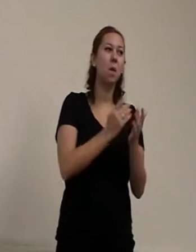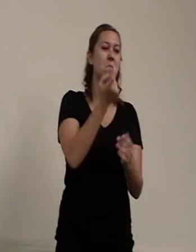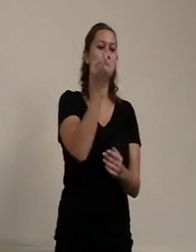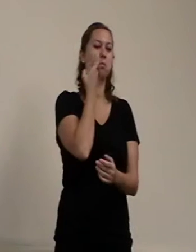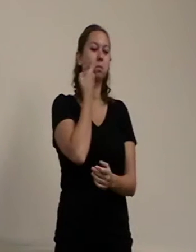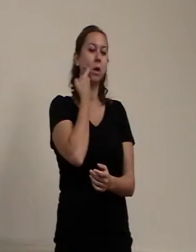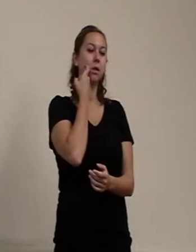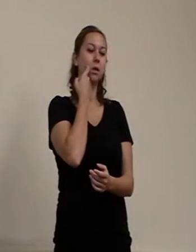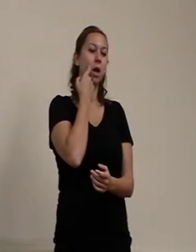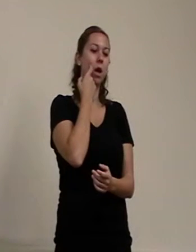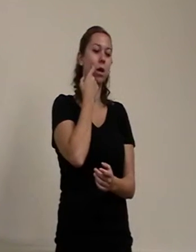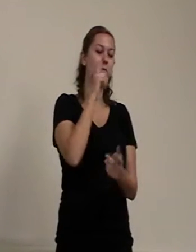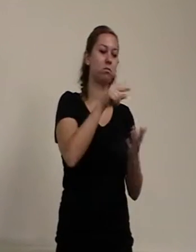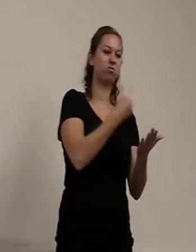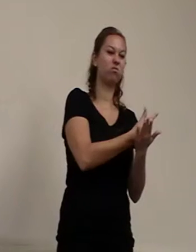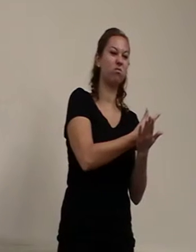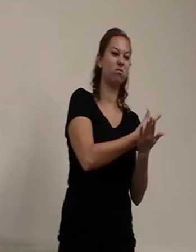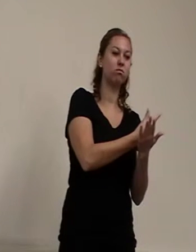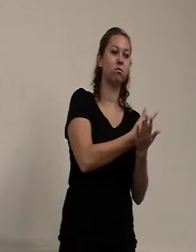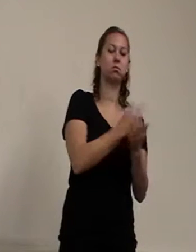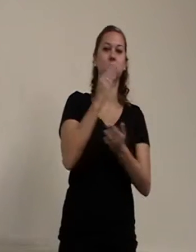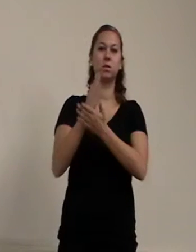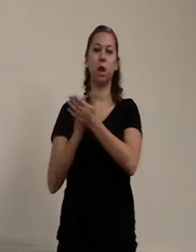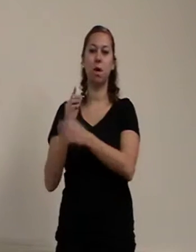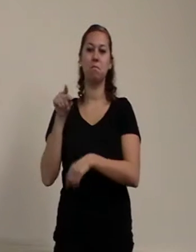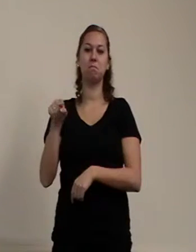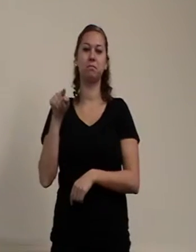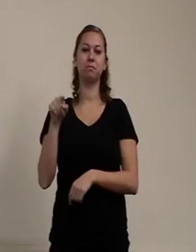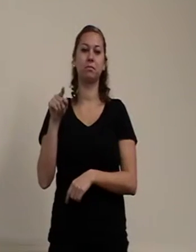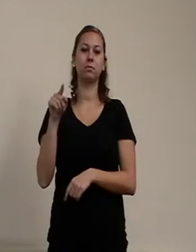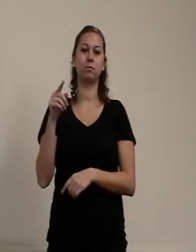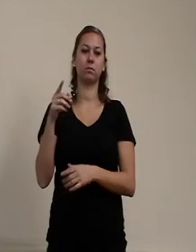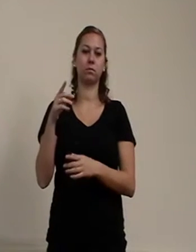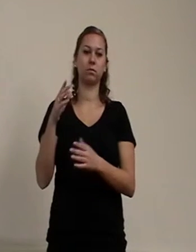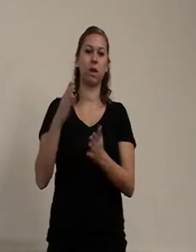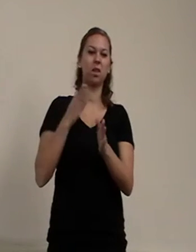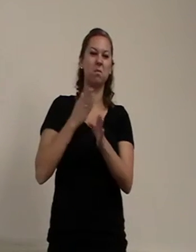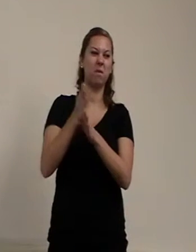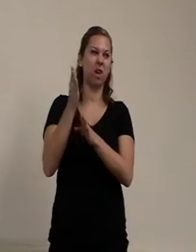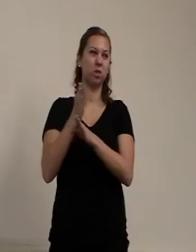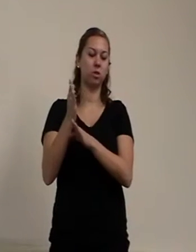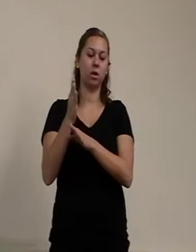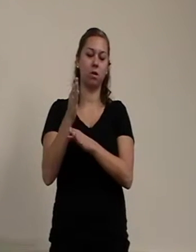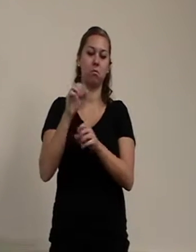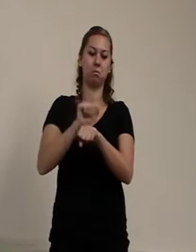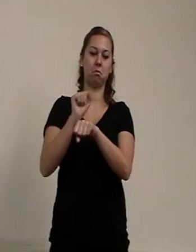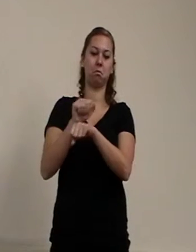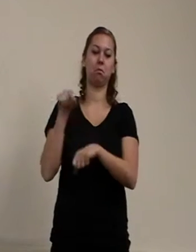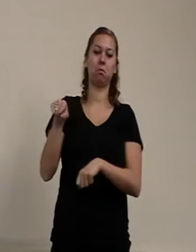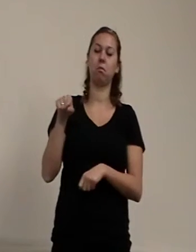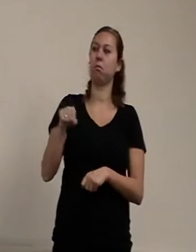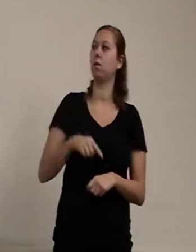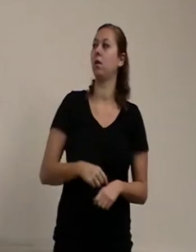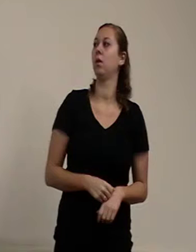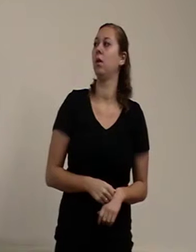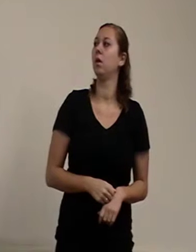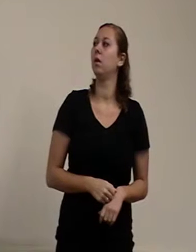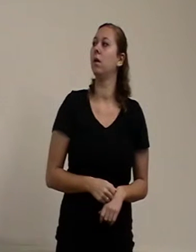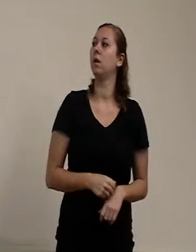base. Okay. There are a lot of like ambassador like programs like that. When I was younger, I did a program called People to People Student Ambassadors, and so